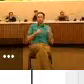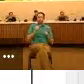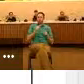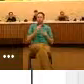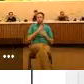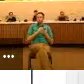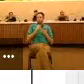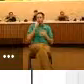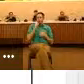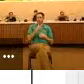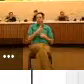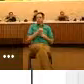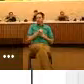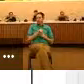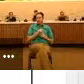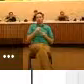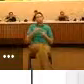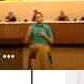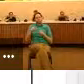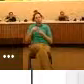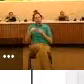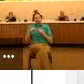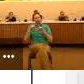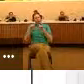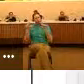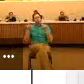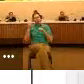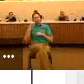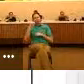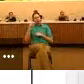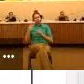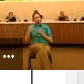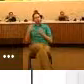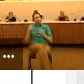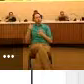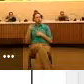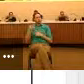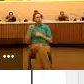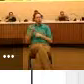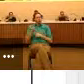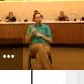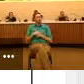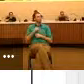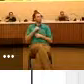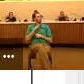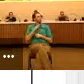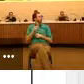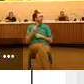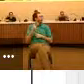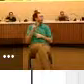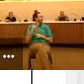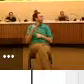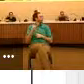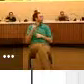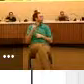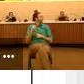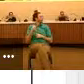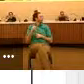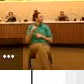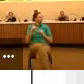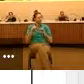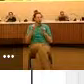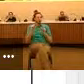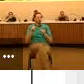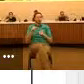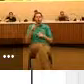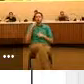is 4-bay and the main part of the pond is the larger pond. And what's that green? This is